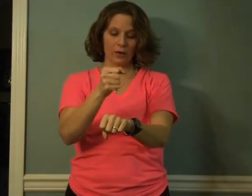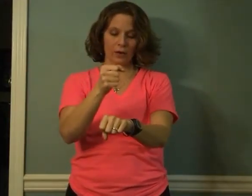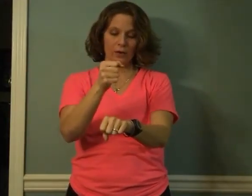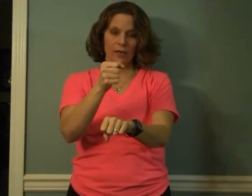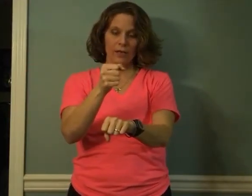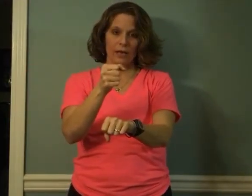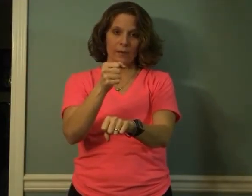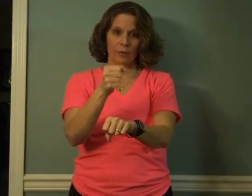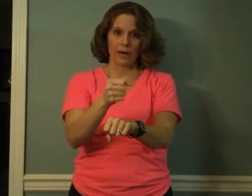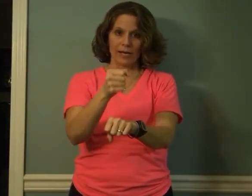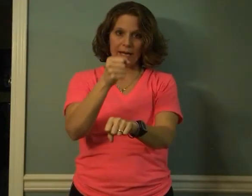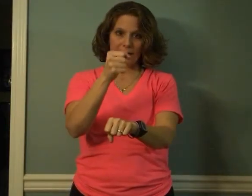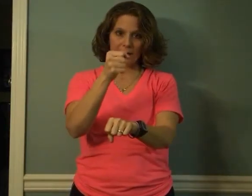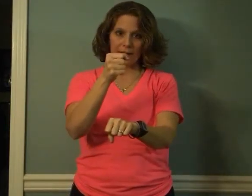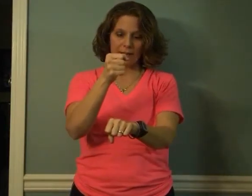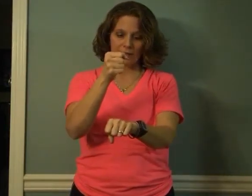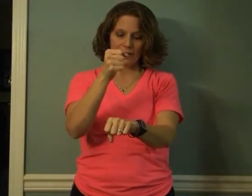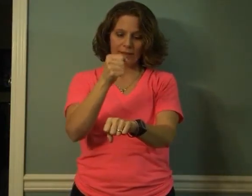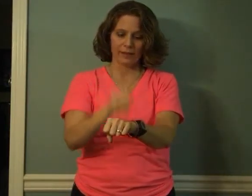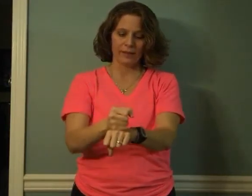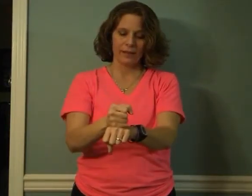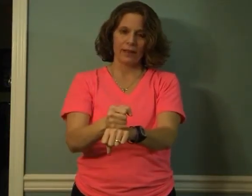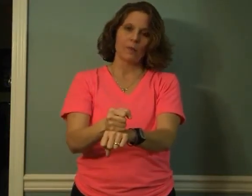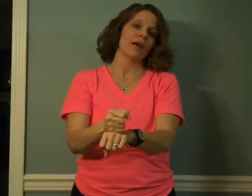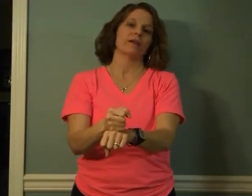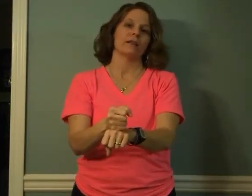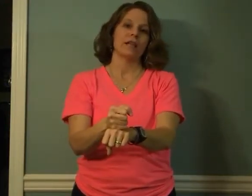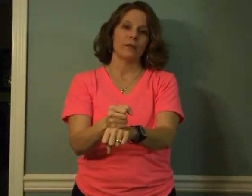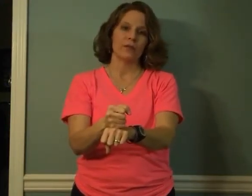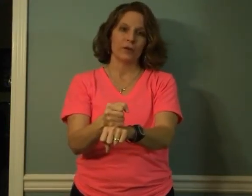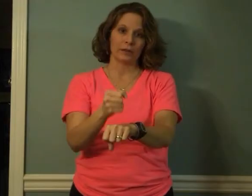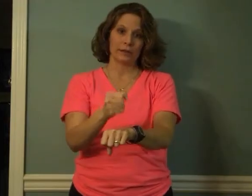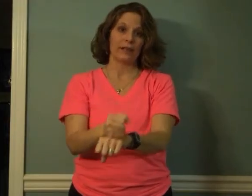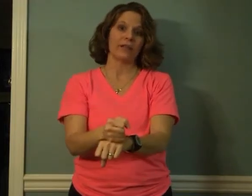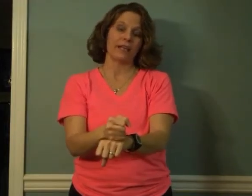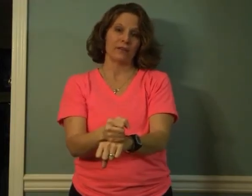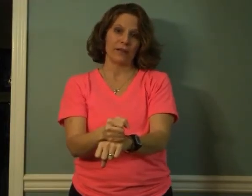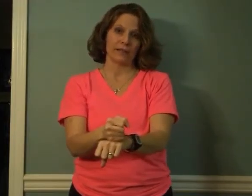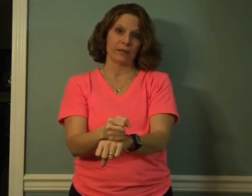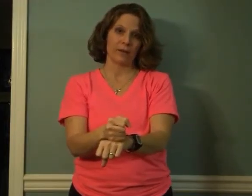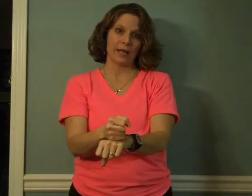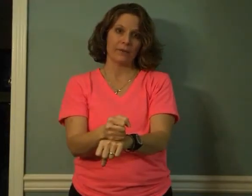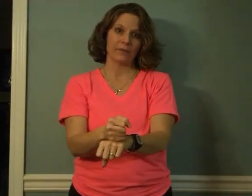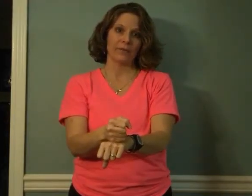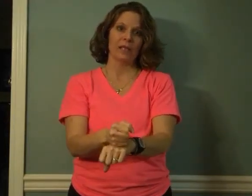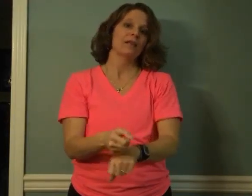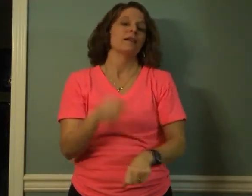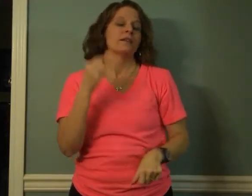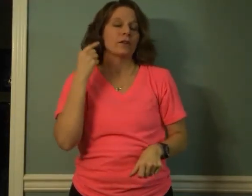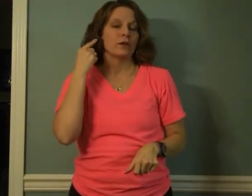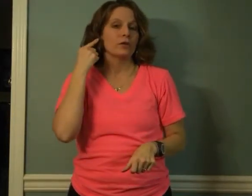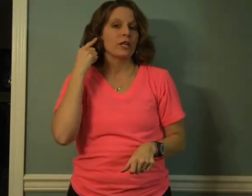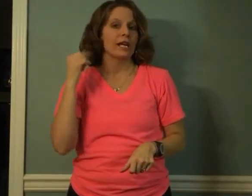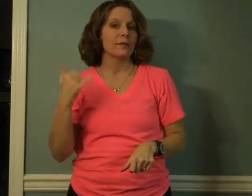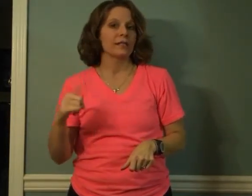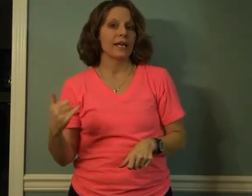your right hand in a fist and pound it on top of your left hand fist, okay? So